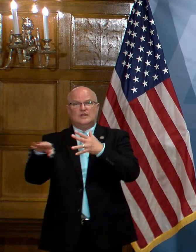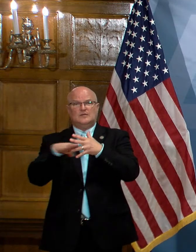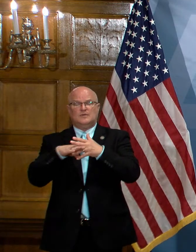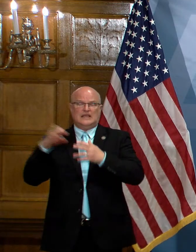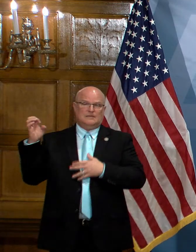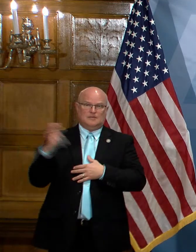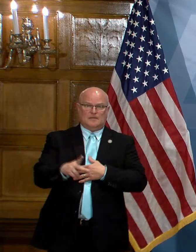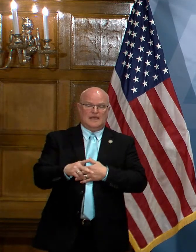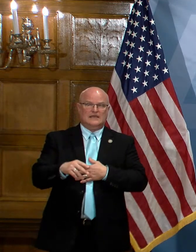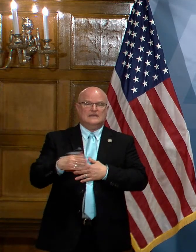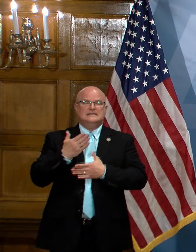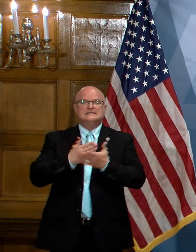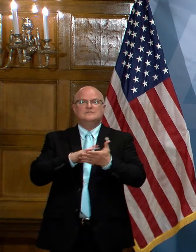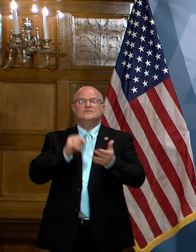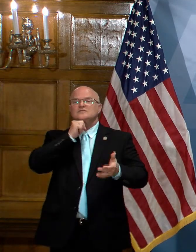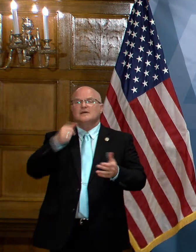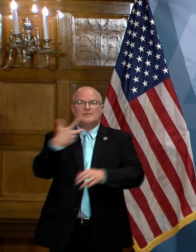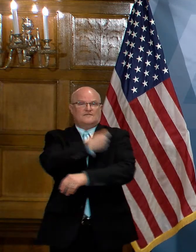not being vaccinated yet?